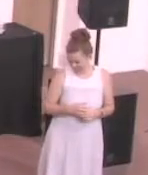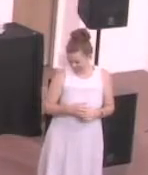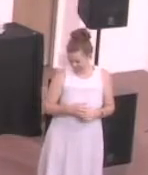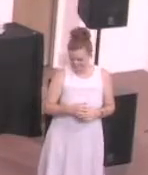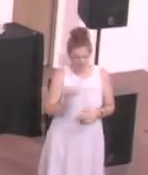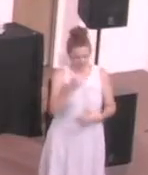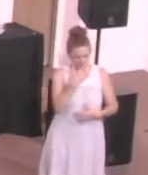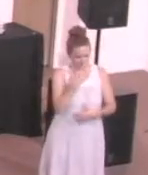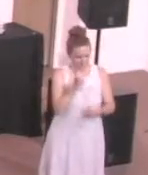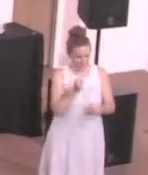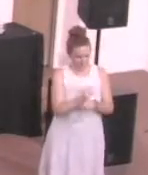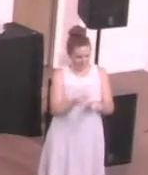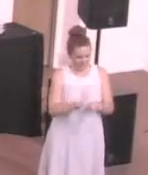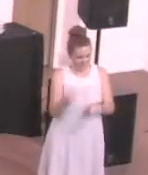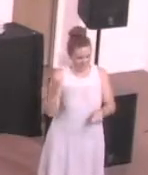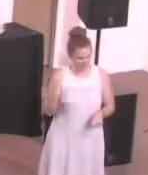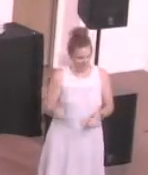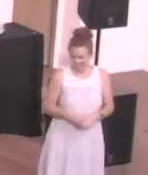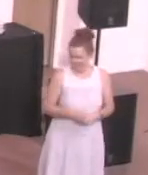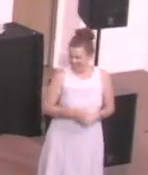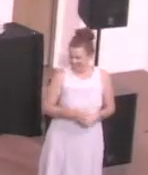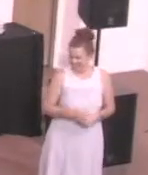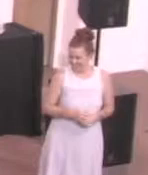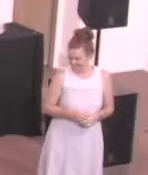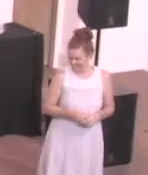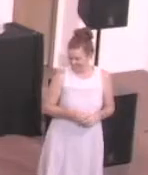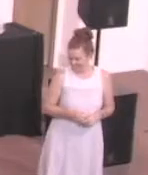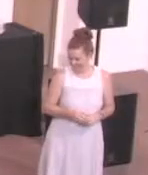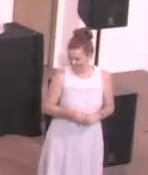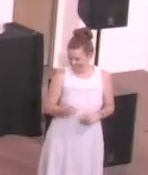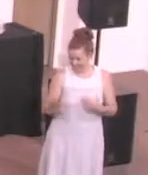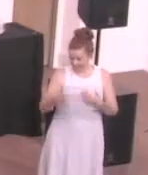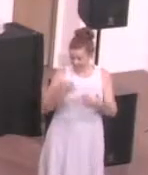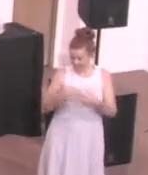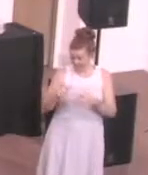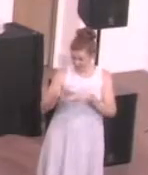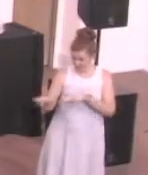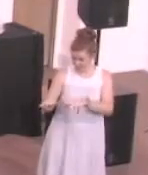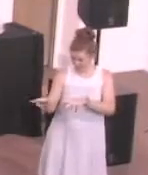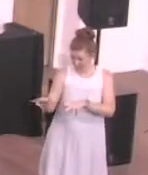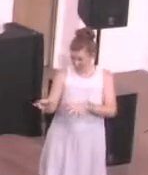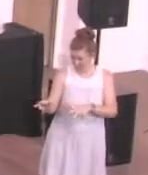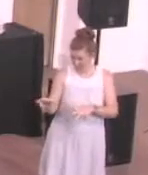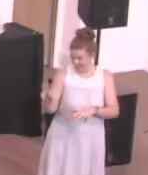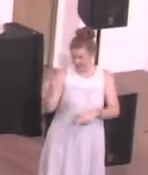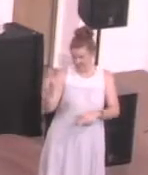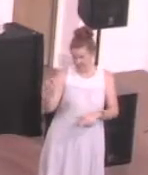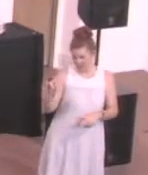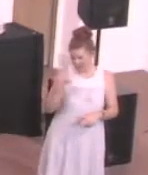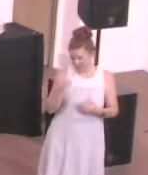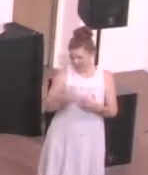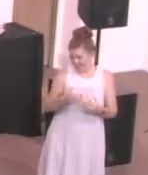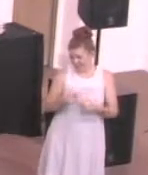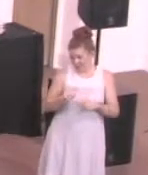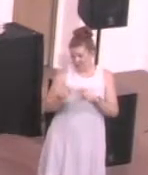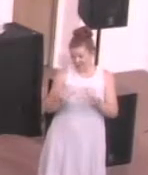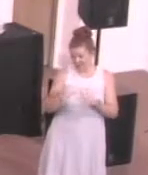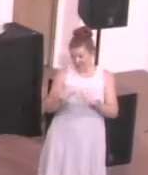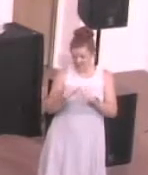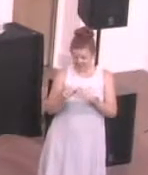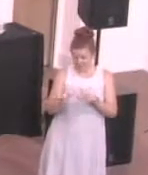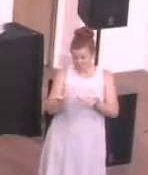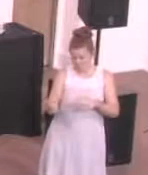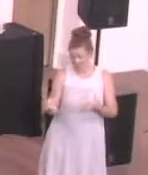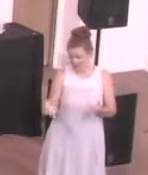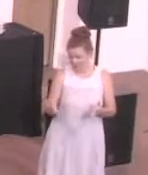back. Okay, mistrust. Peter, was it easy to walk with him on there? No. But you could still walk, right?